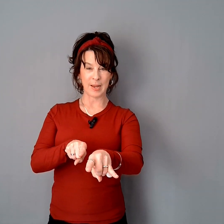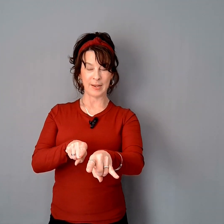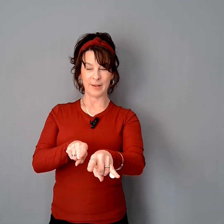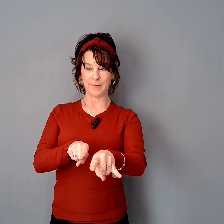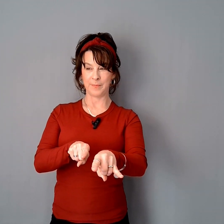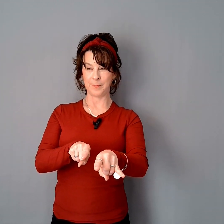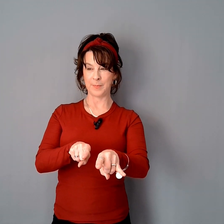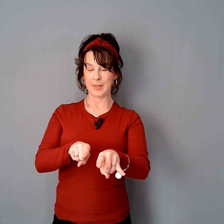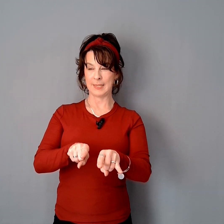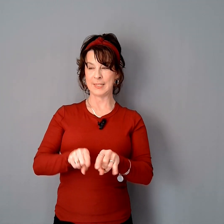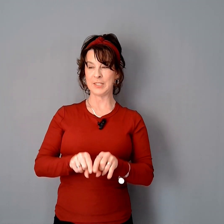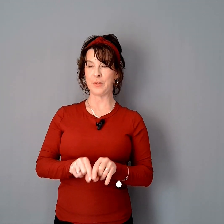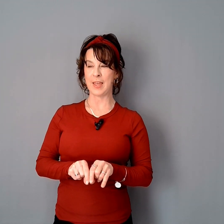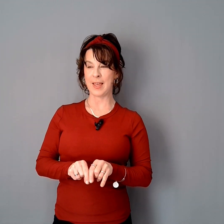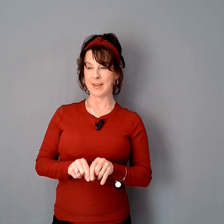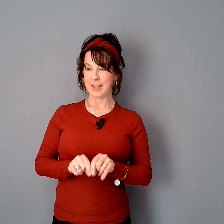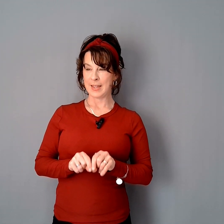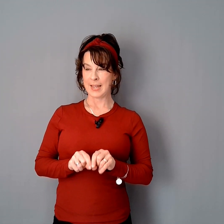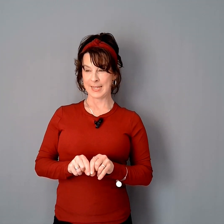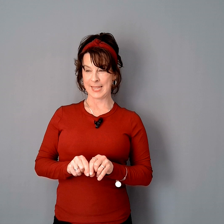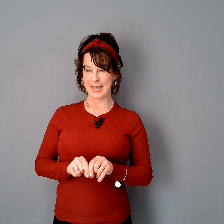Betrayed. Let's do that again.